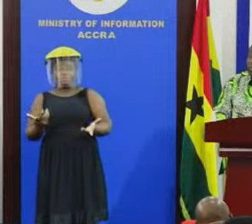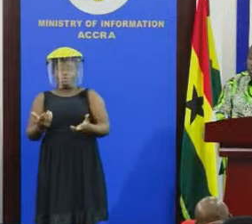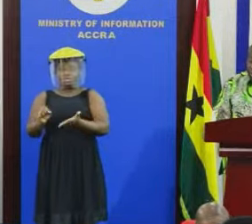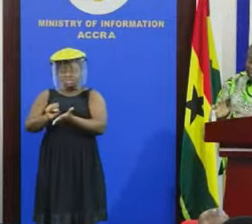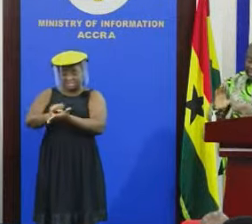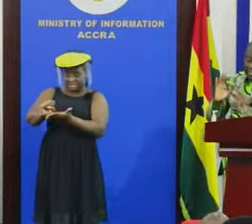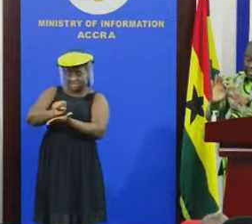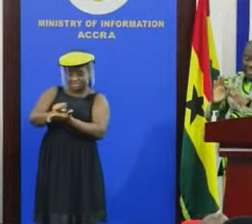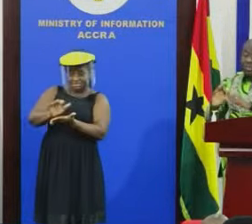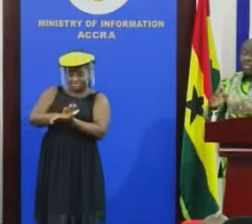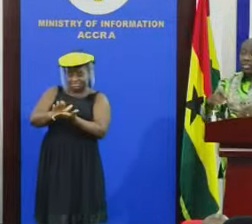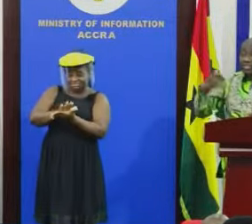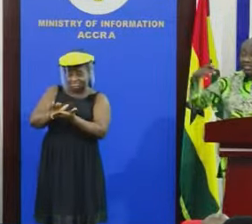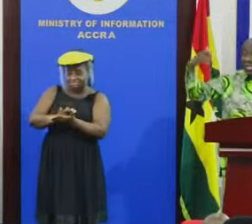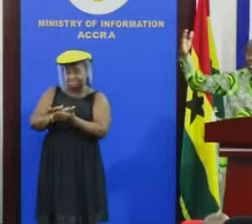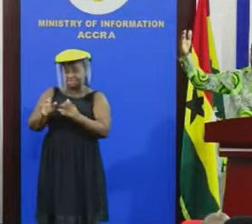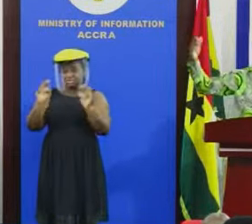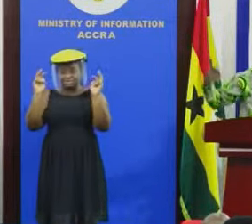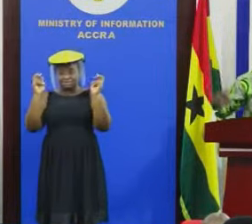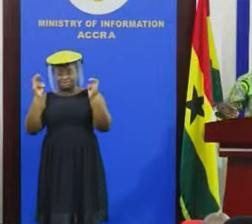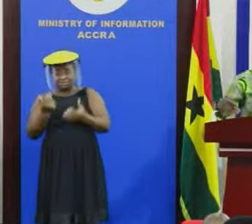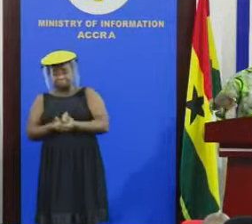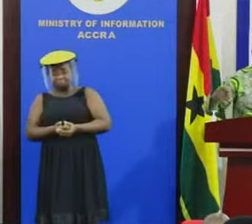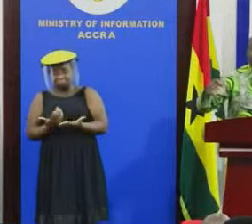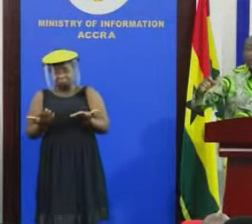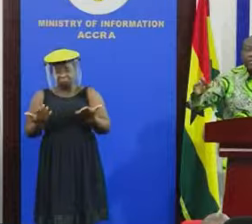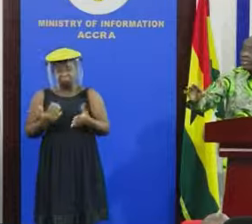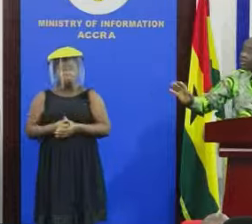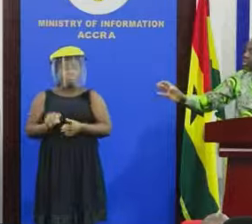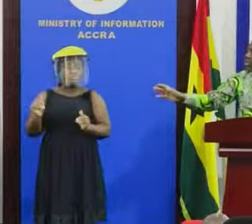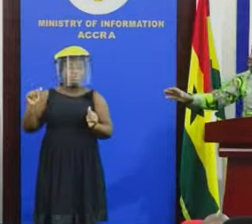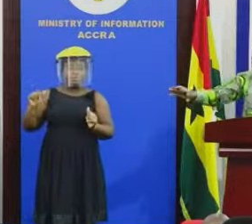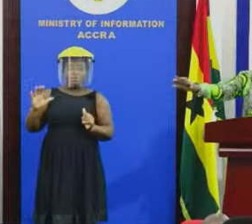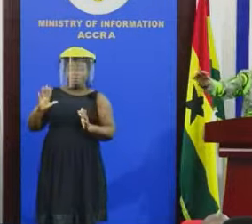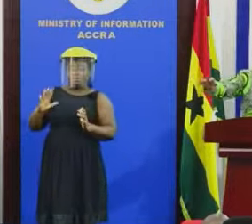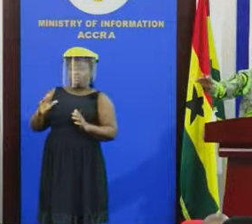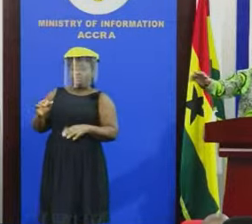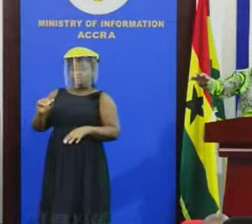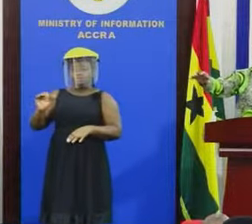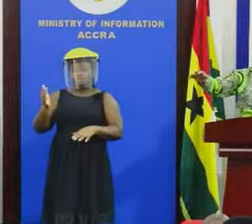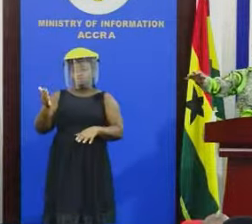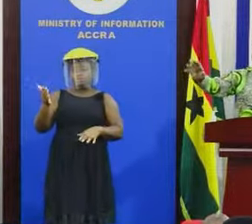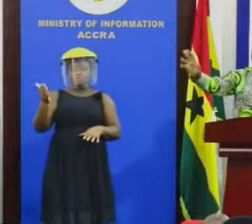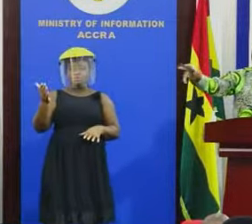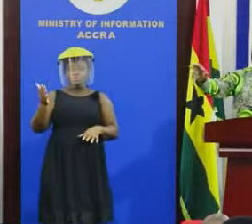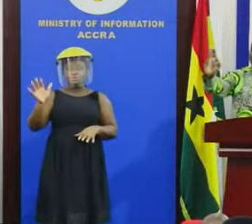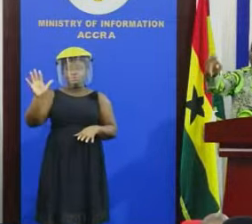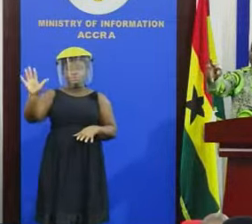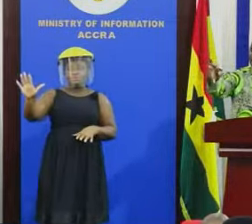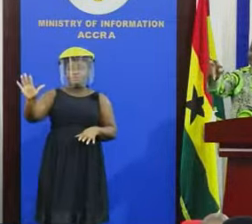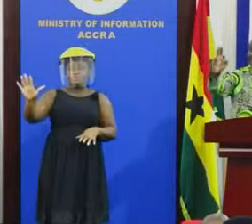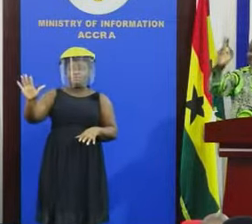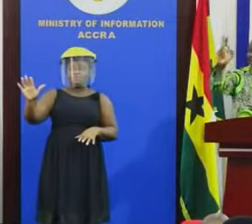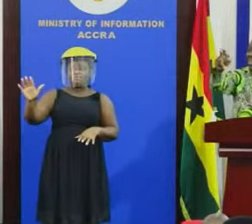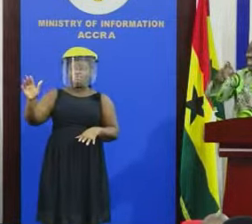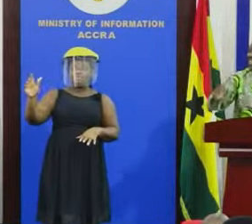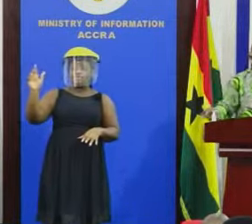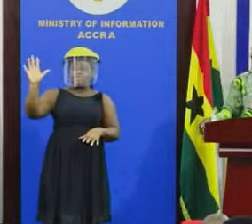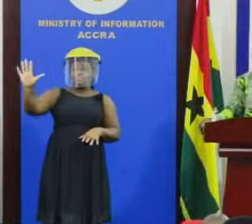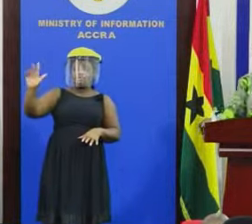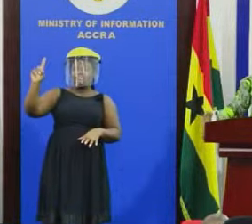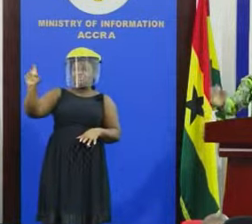sanitation issues, or they are just dealing with surveillance for... Yeah. So let's take this 5 + 1 +